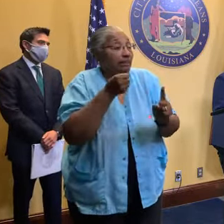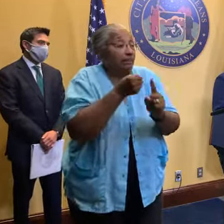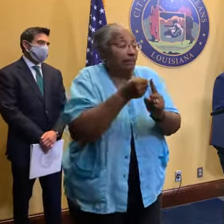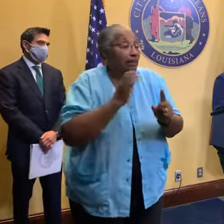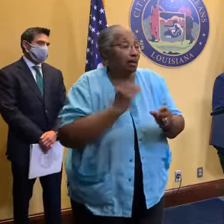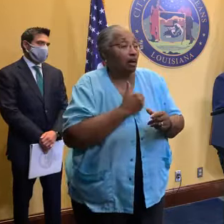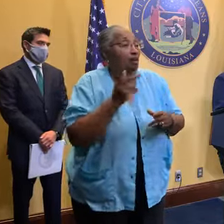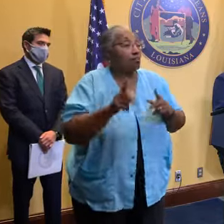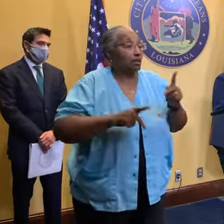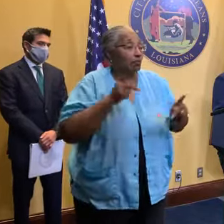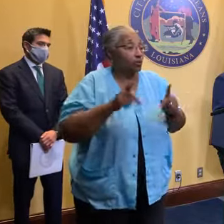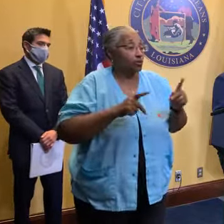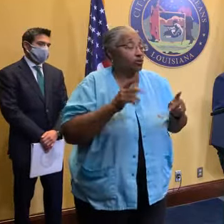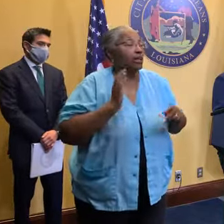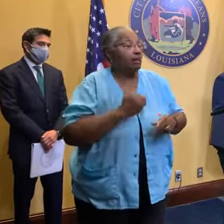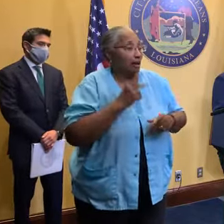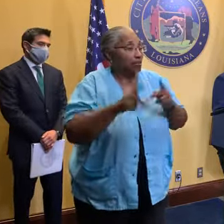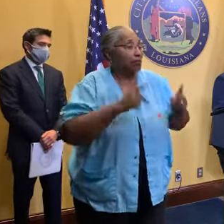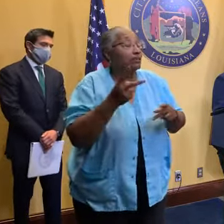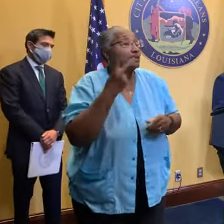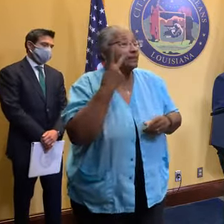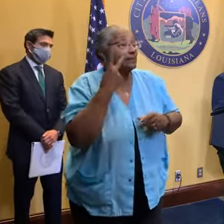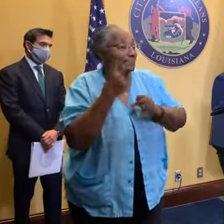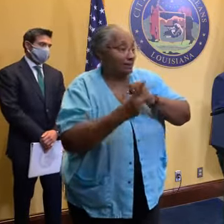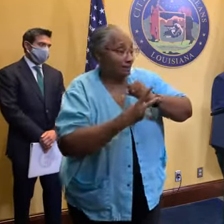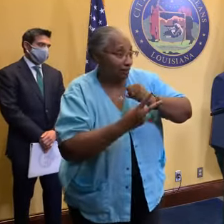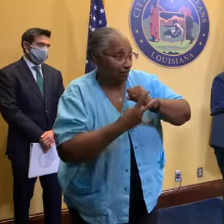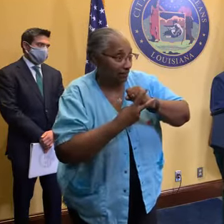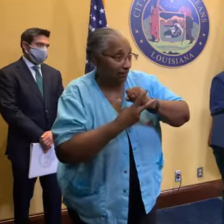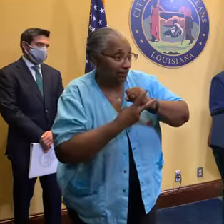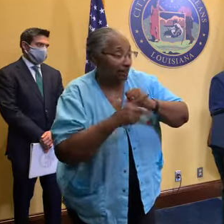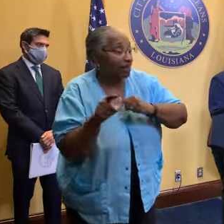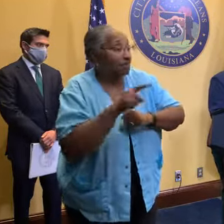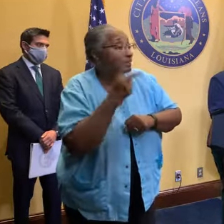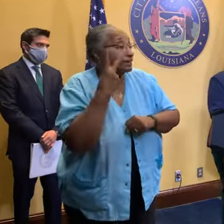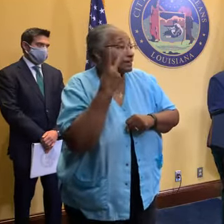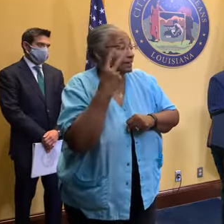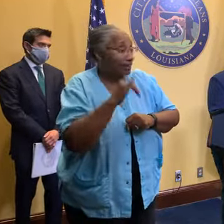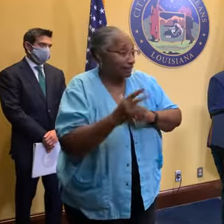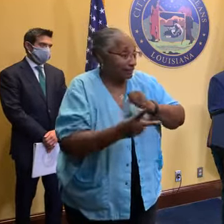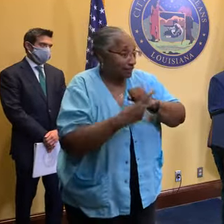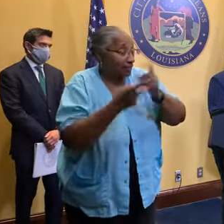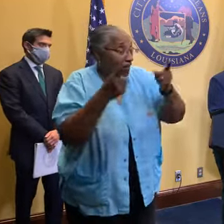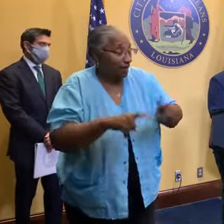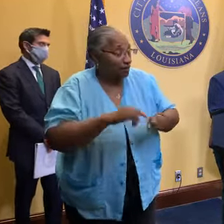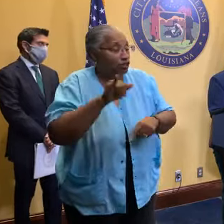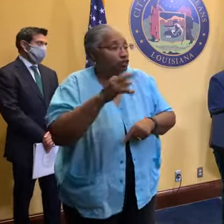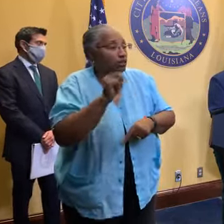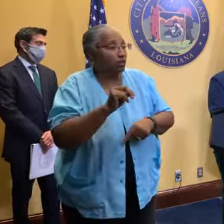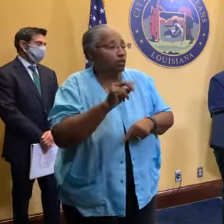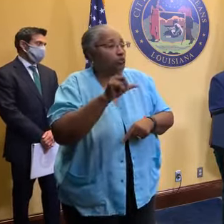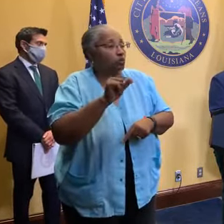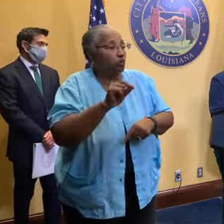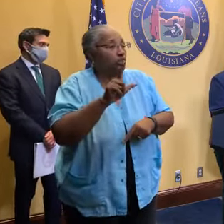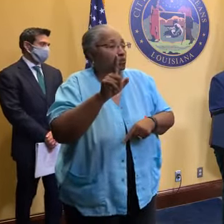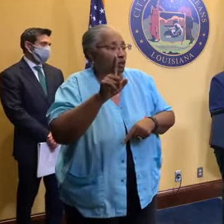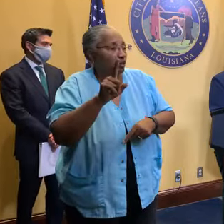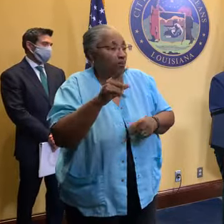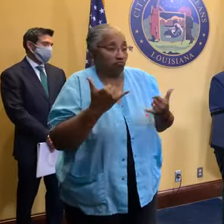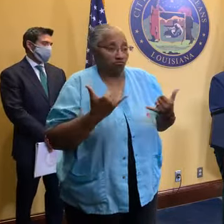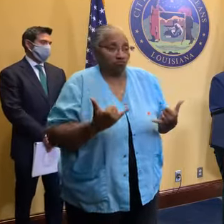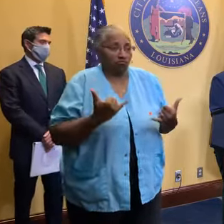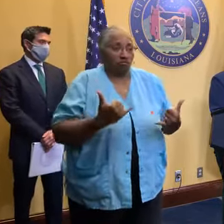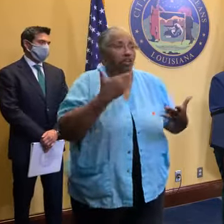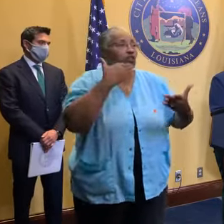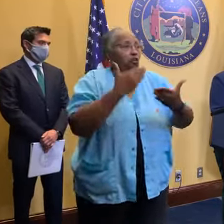people, and they will see the savings January of 2021. Again, this is a good day for the